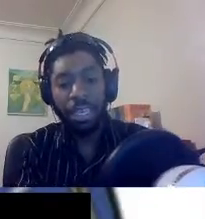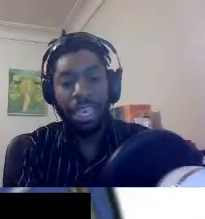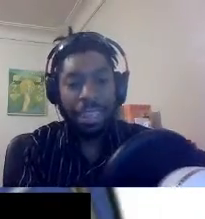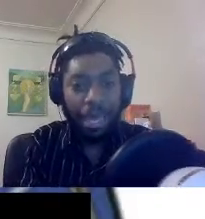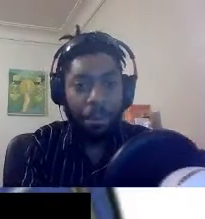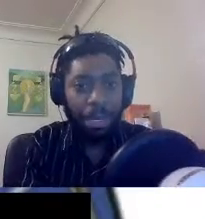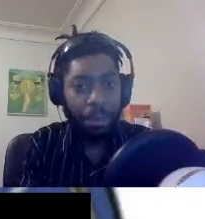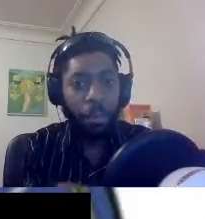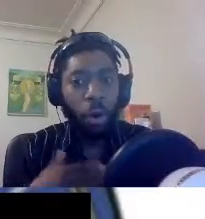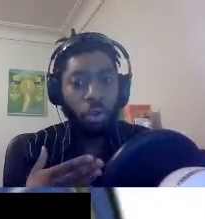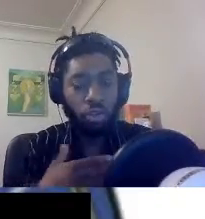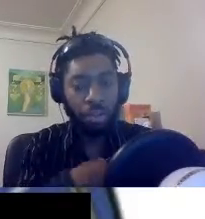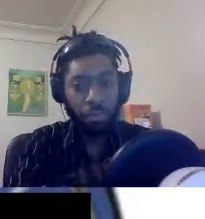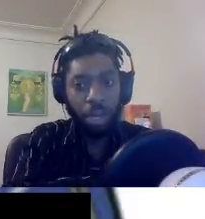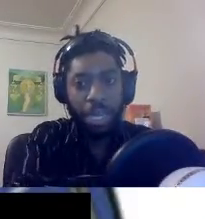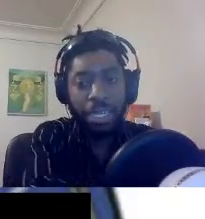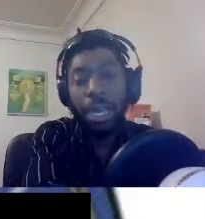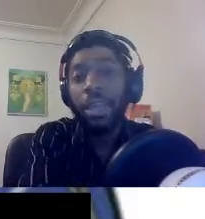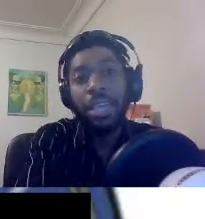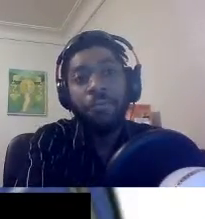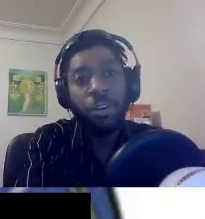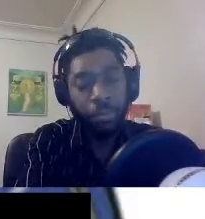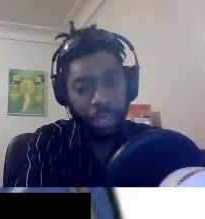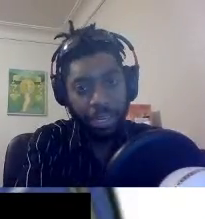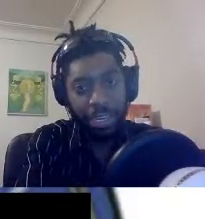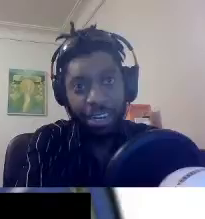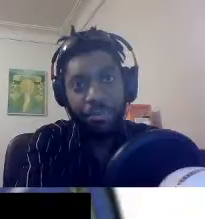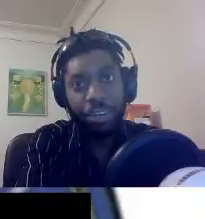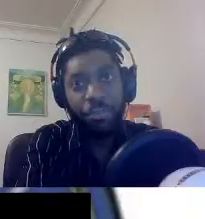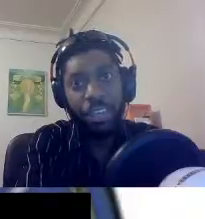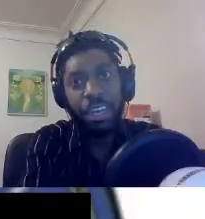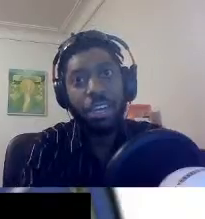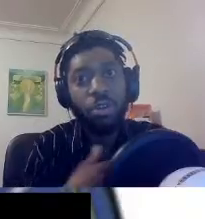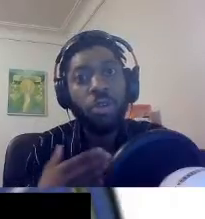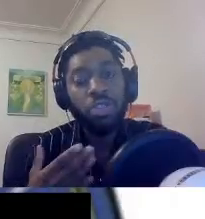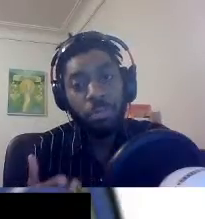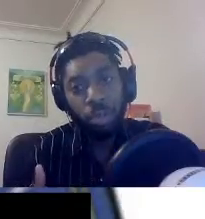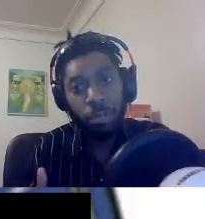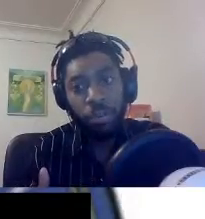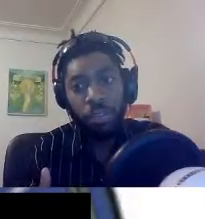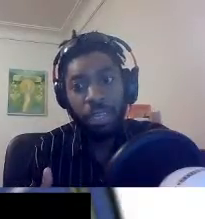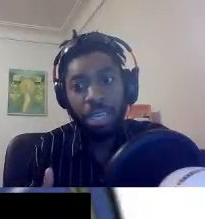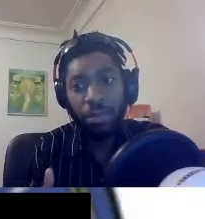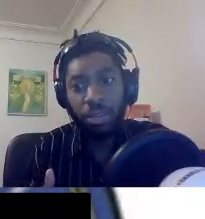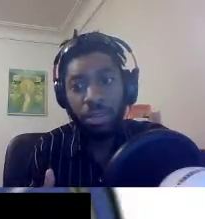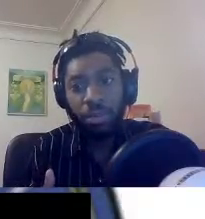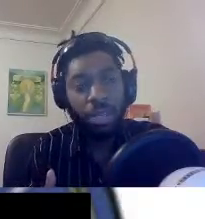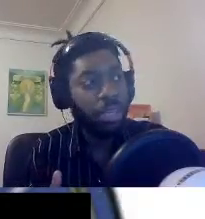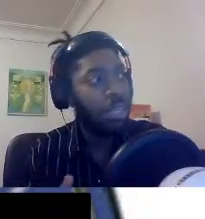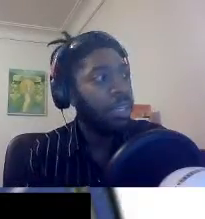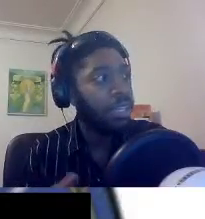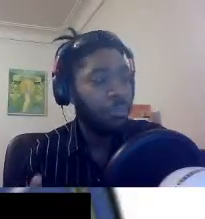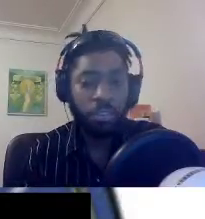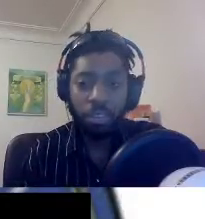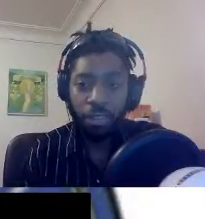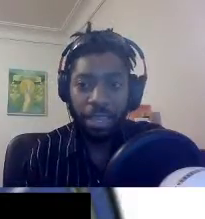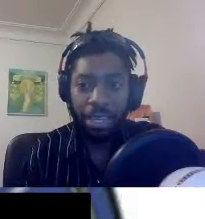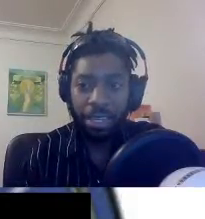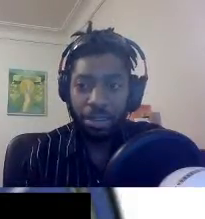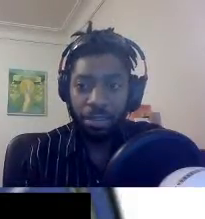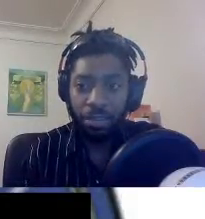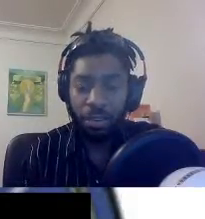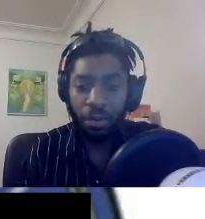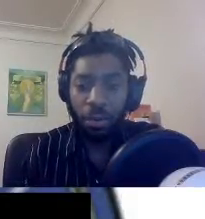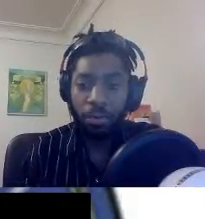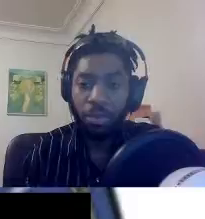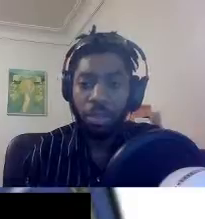open, and that might be partially why. Now, I can't verify that. I cannot verify that. I don't know Jim Murin personally. I don't know Governor Sisolak